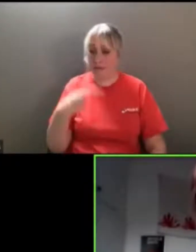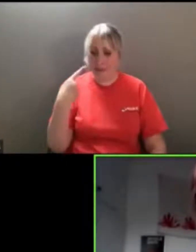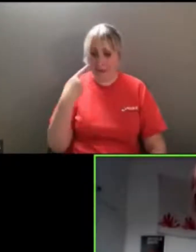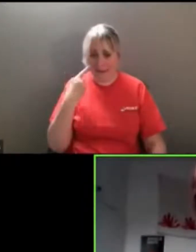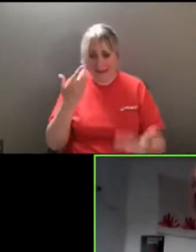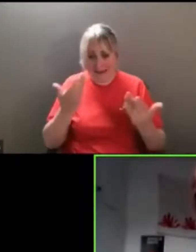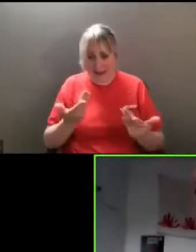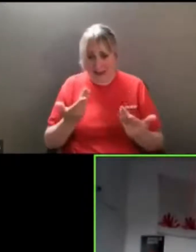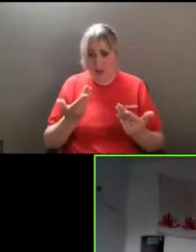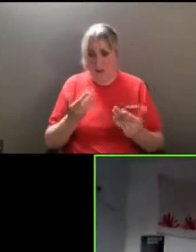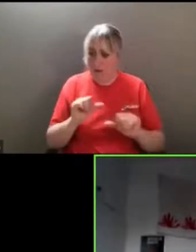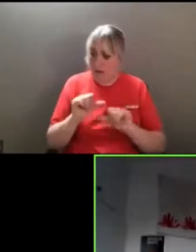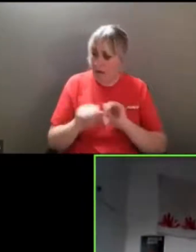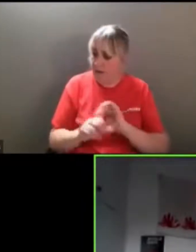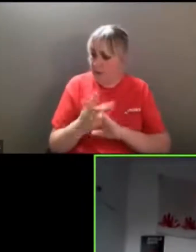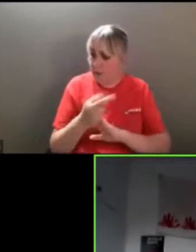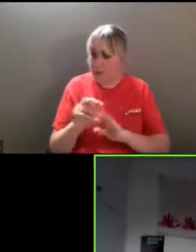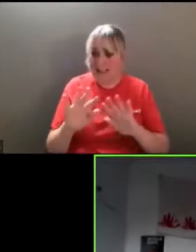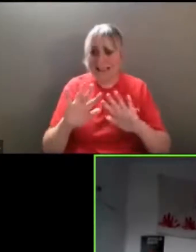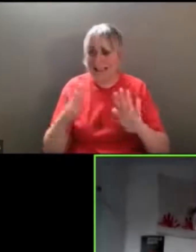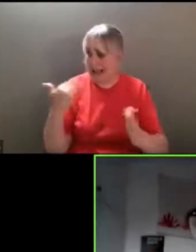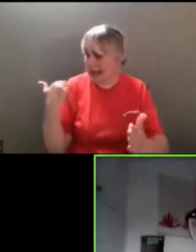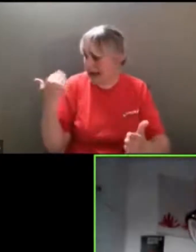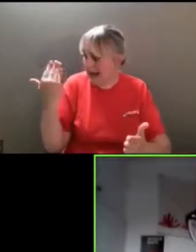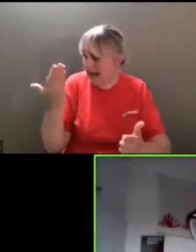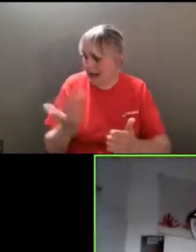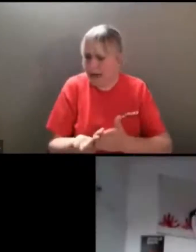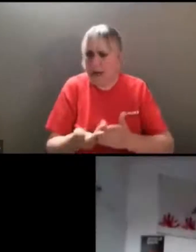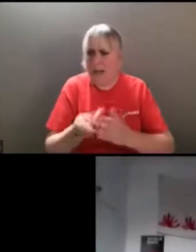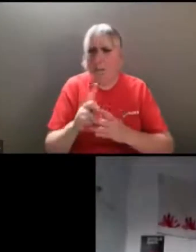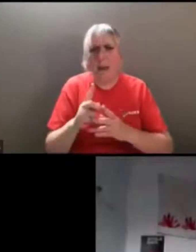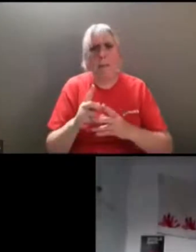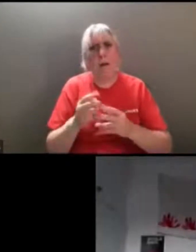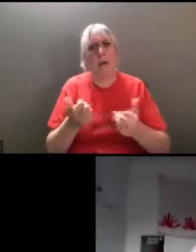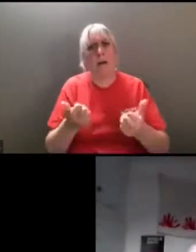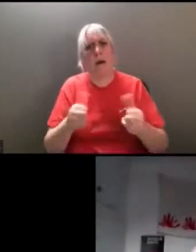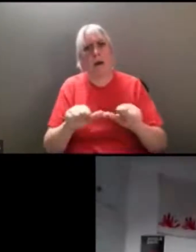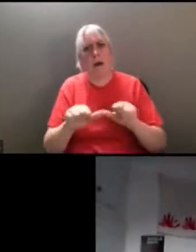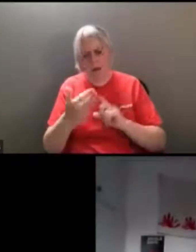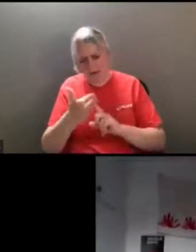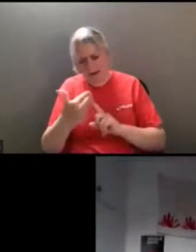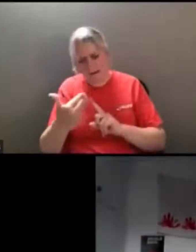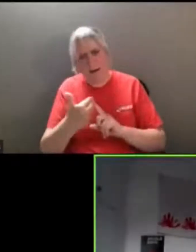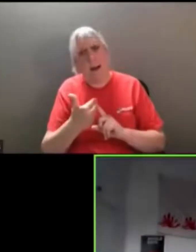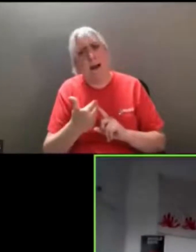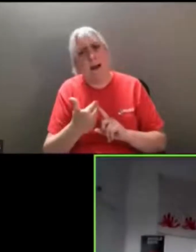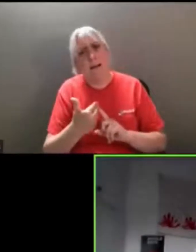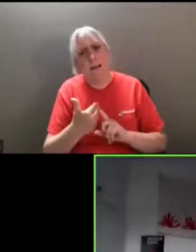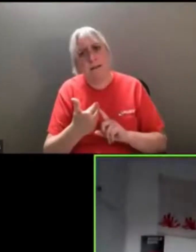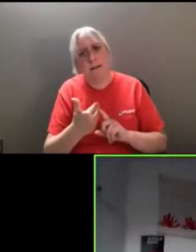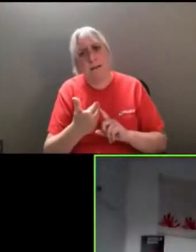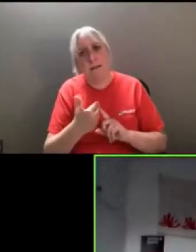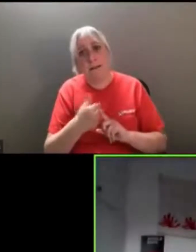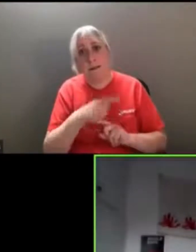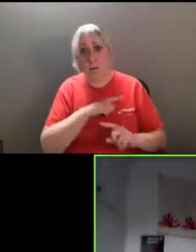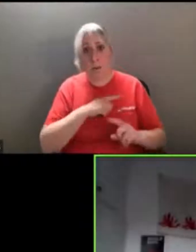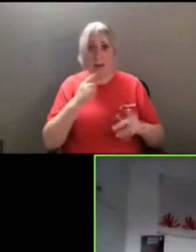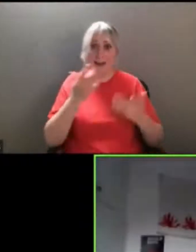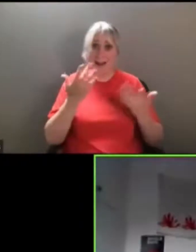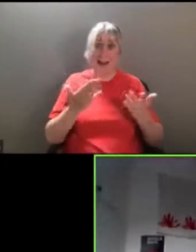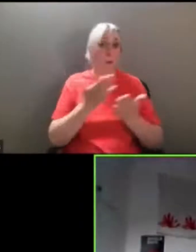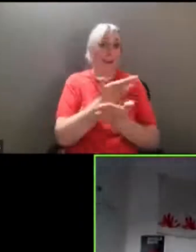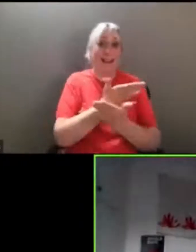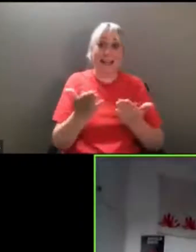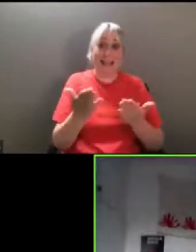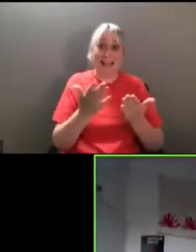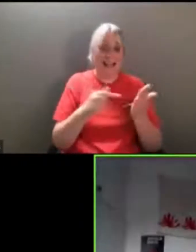since 2010, more people have been, because we've got that definition under,